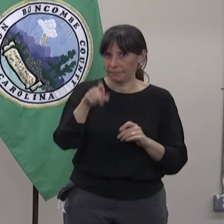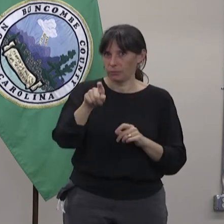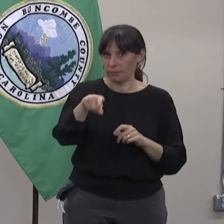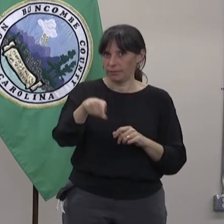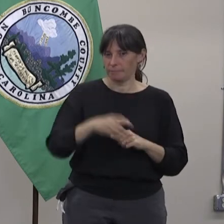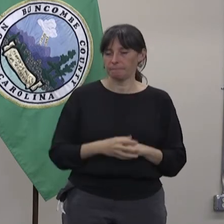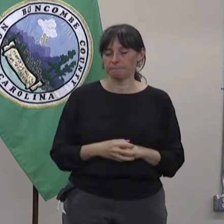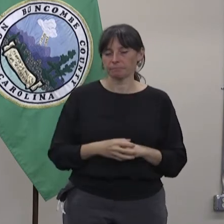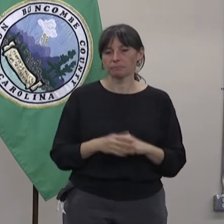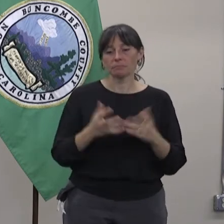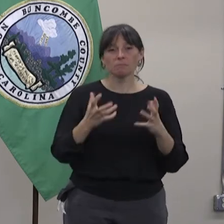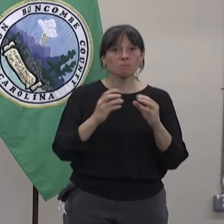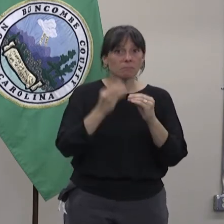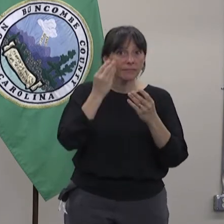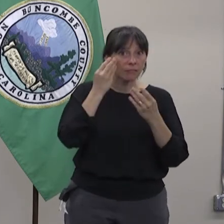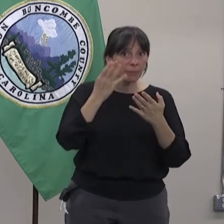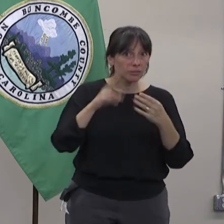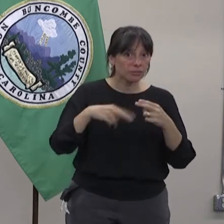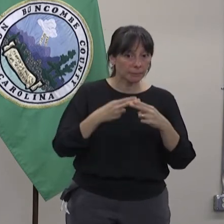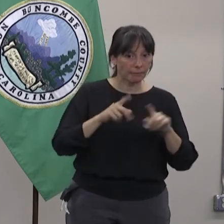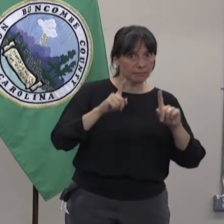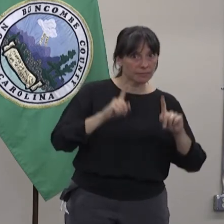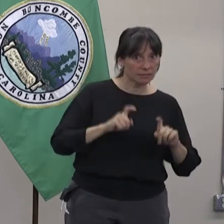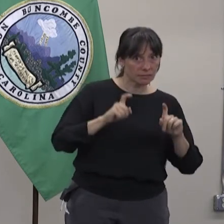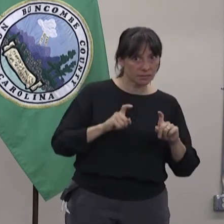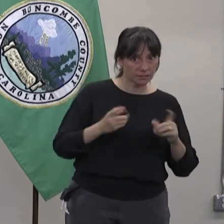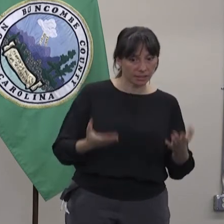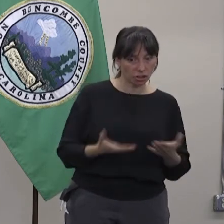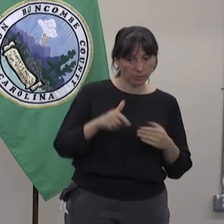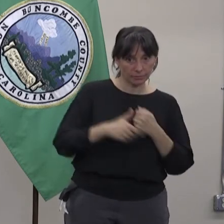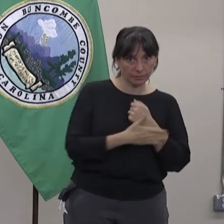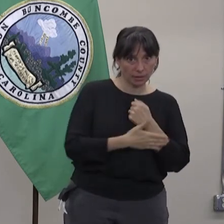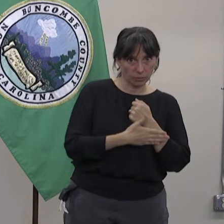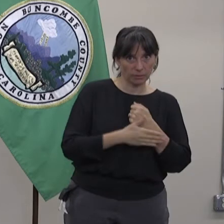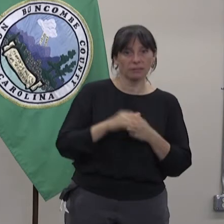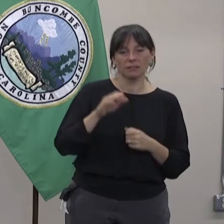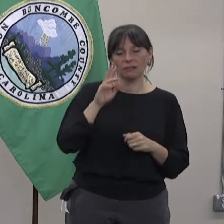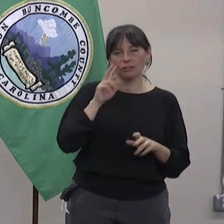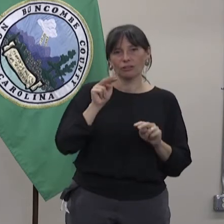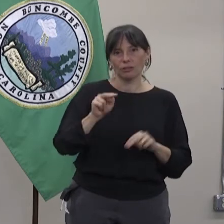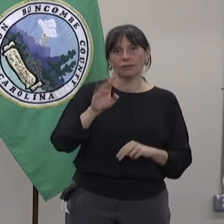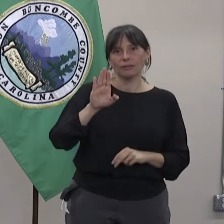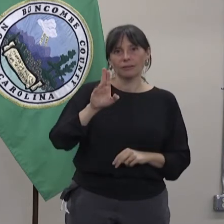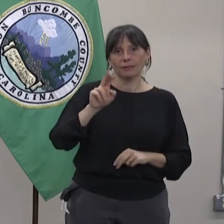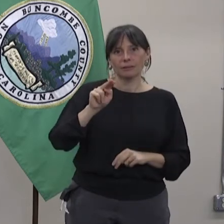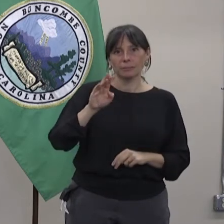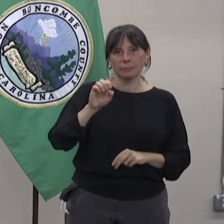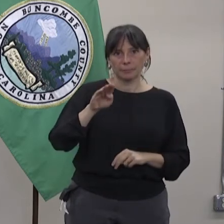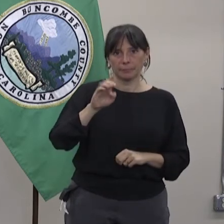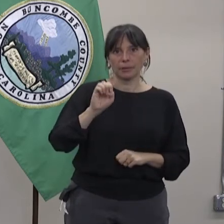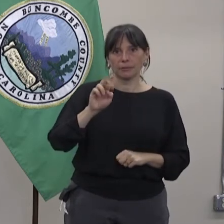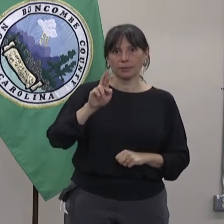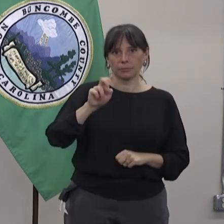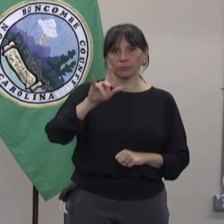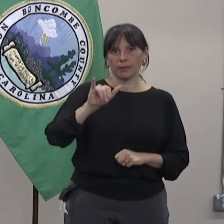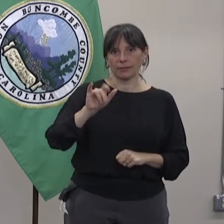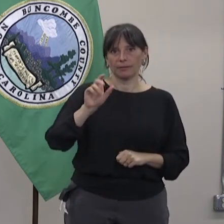More information about COVID testing in Buncombe County can be found at buncombeready.org.